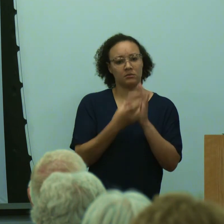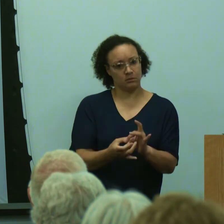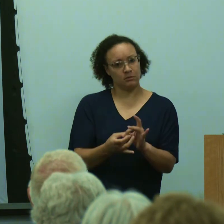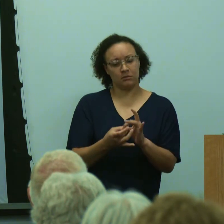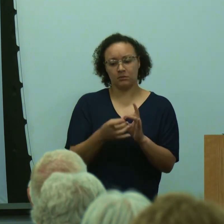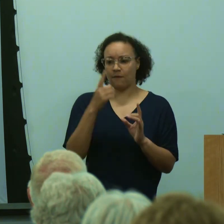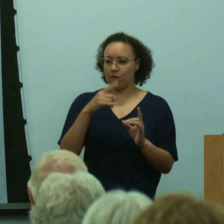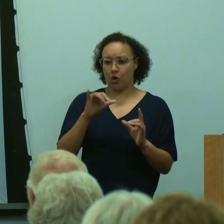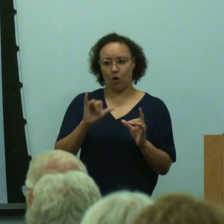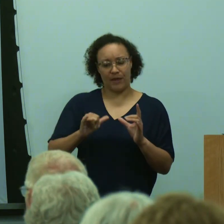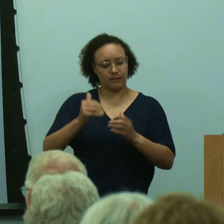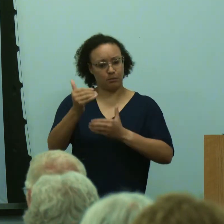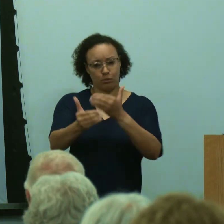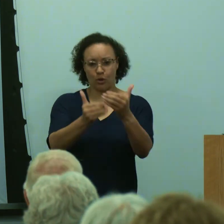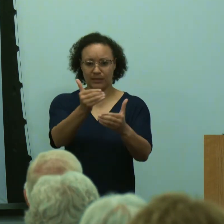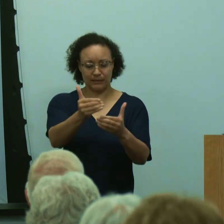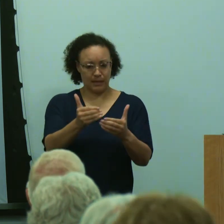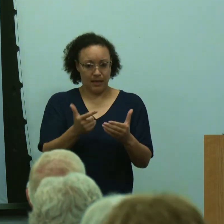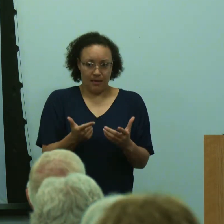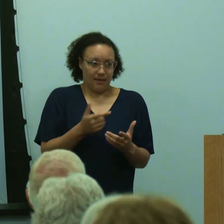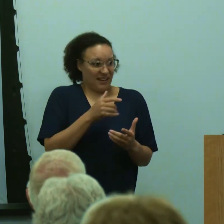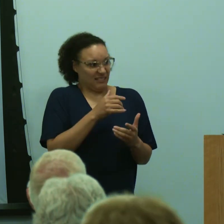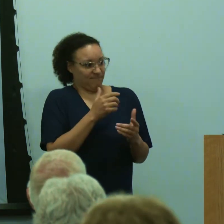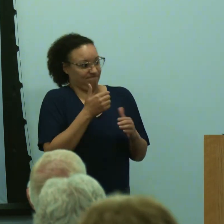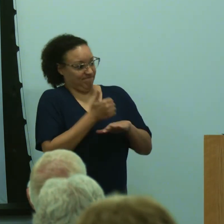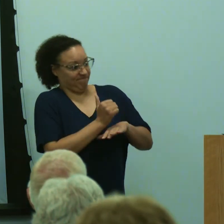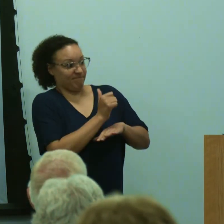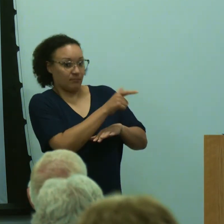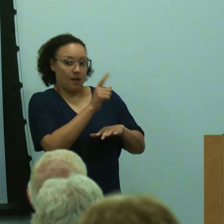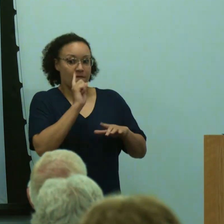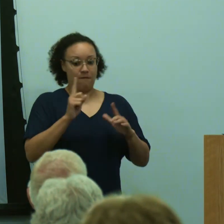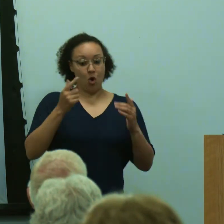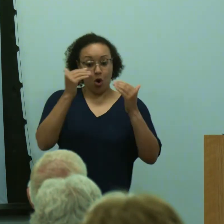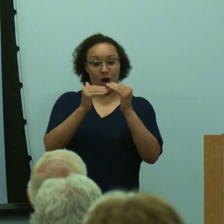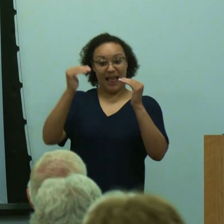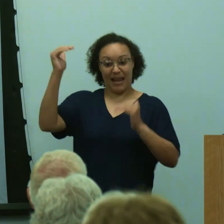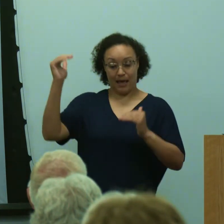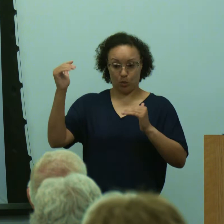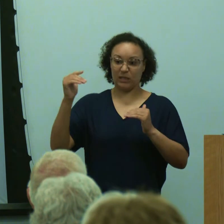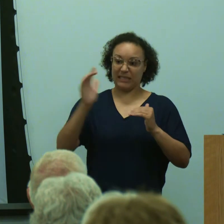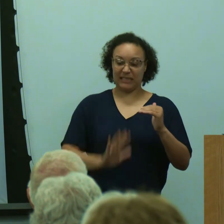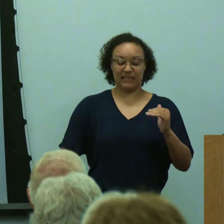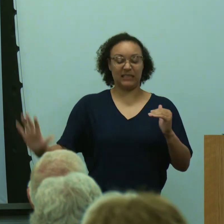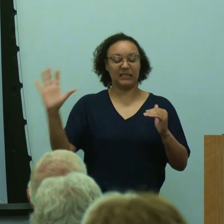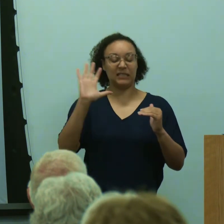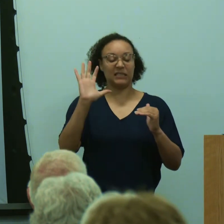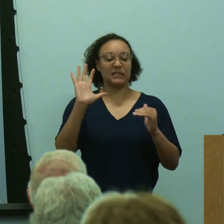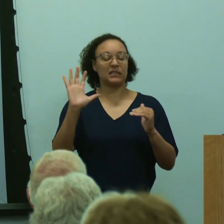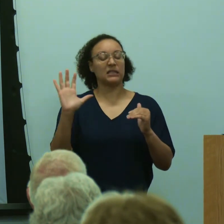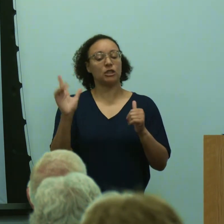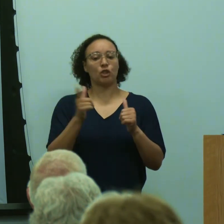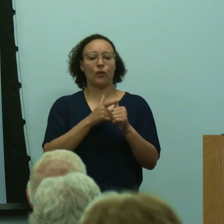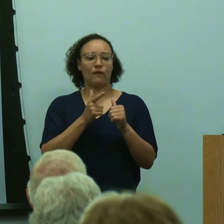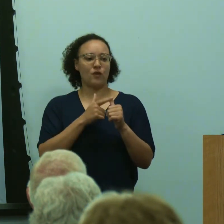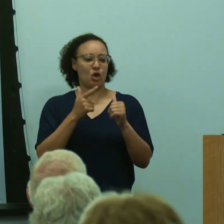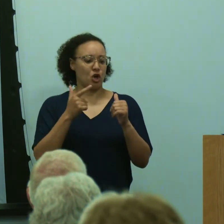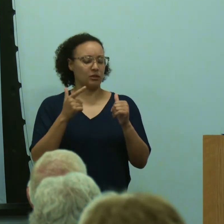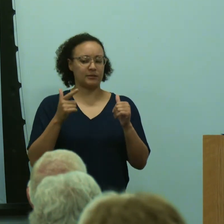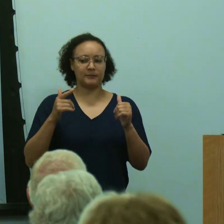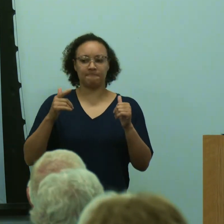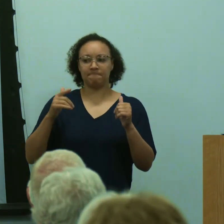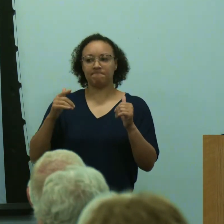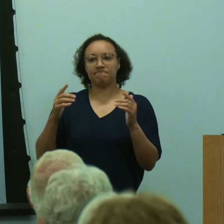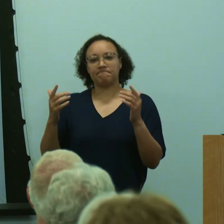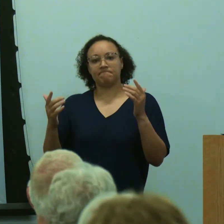into what leads to a lot of these inequities. So first and foremost, you know, when we think about the opinions that were rendered and how